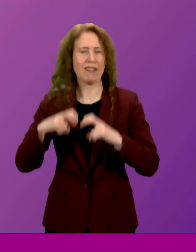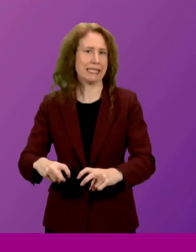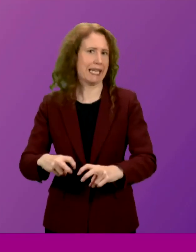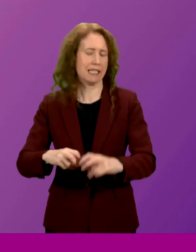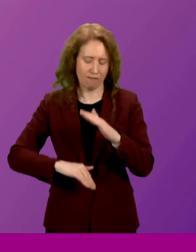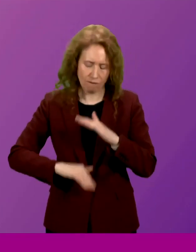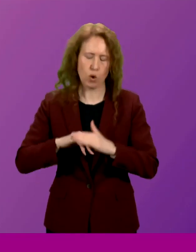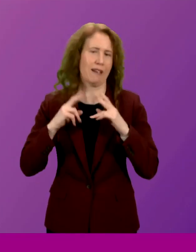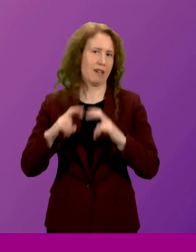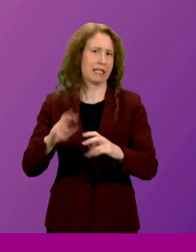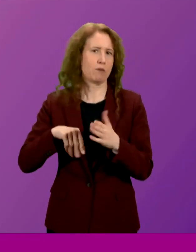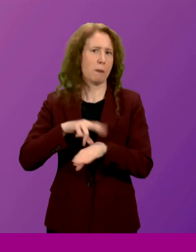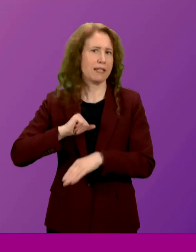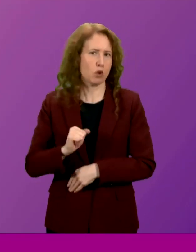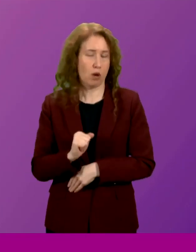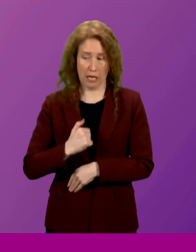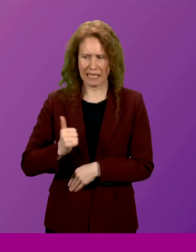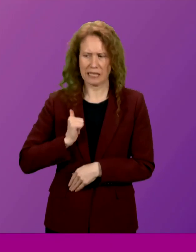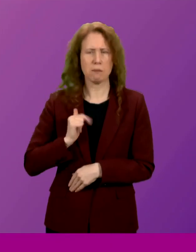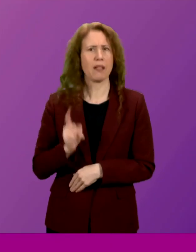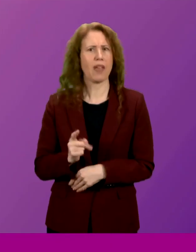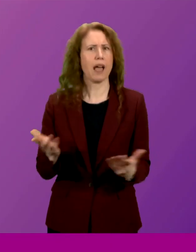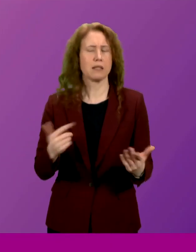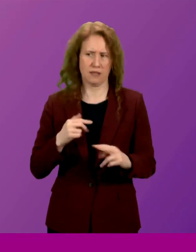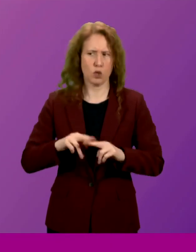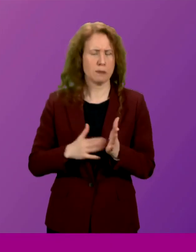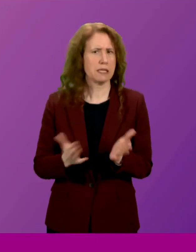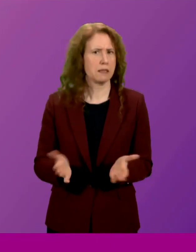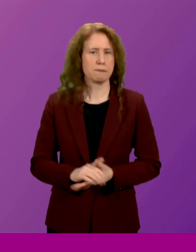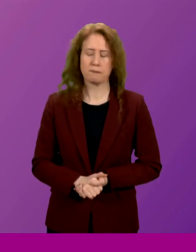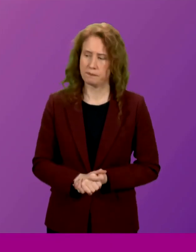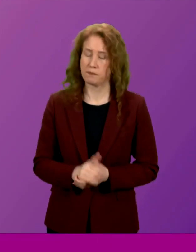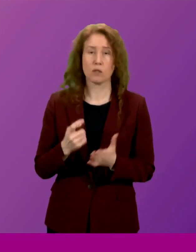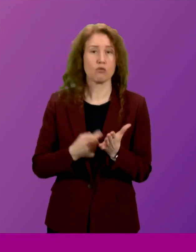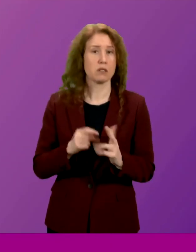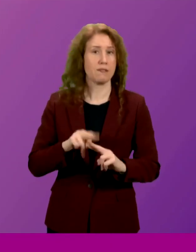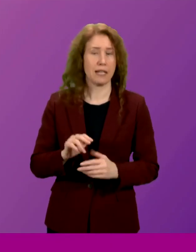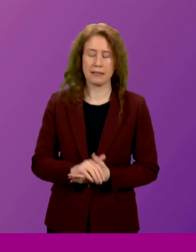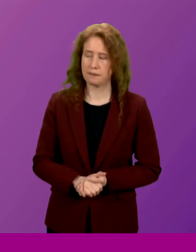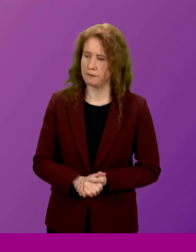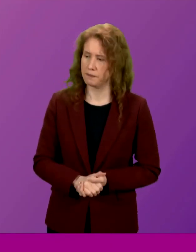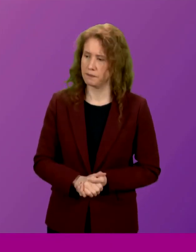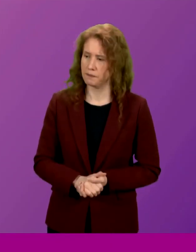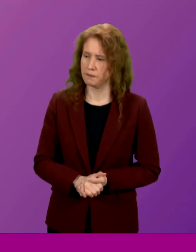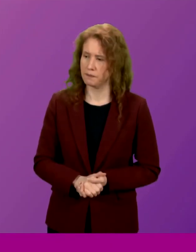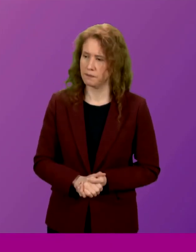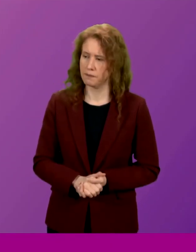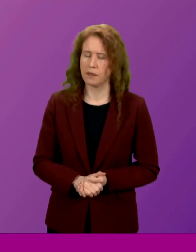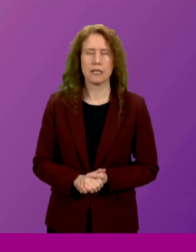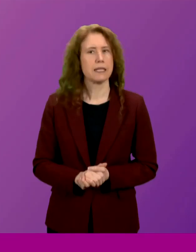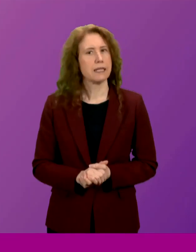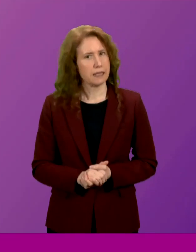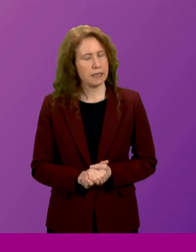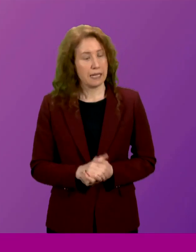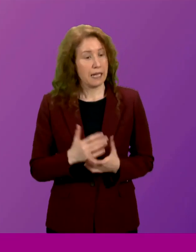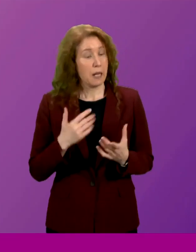investigated by Police Scotland, which would be my expectation as First Minister. Russell Finlay. I think that any attempt to